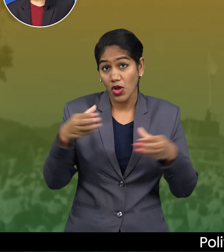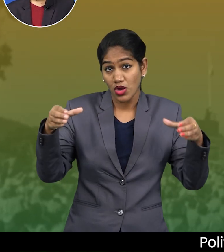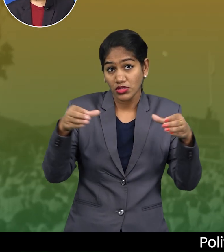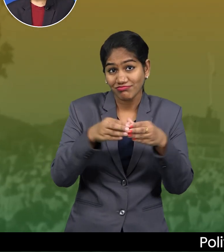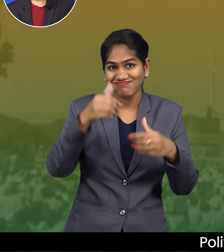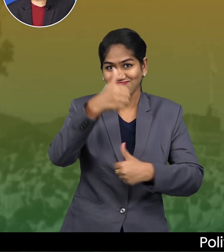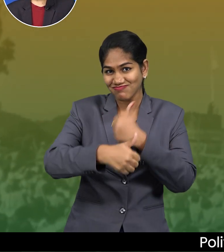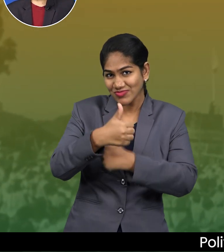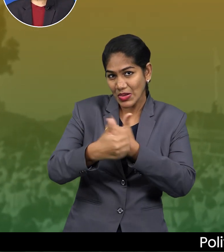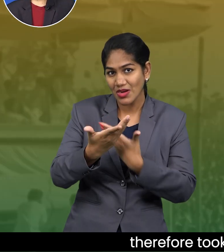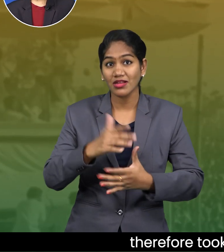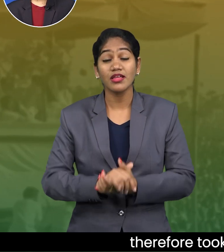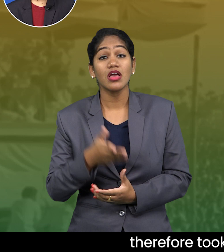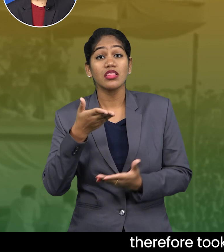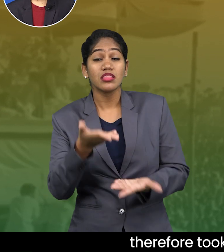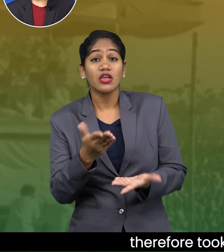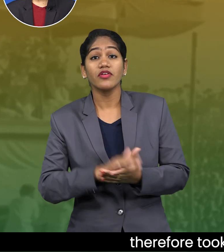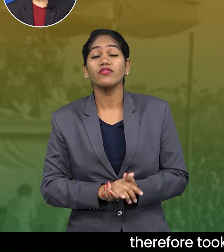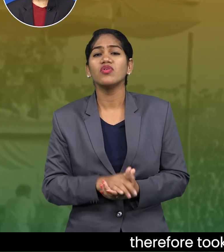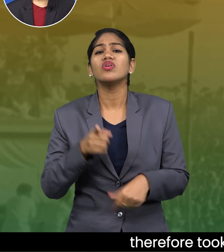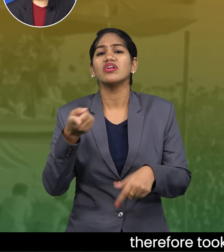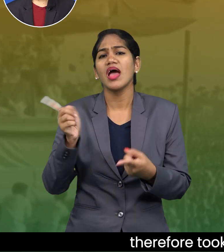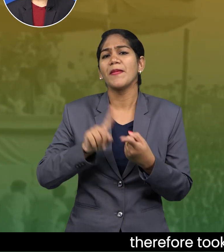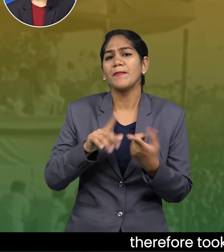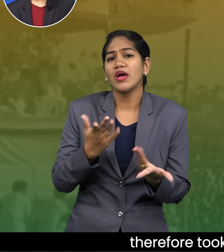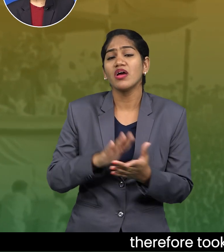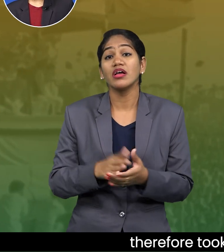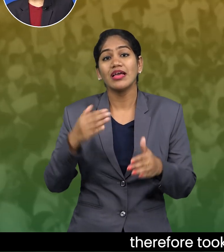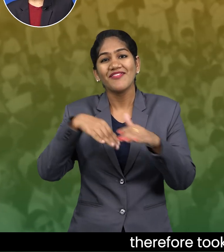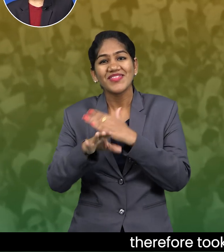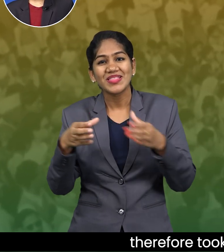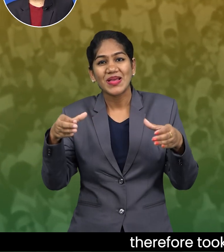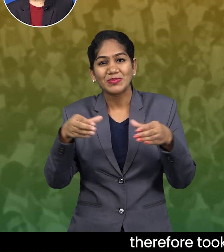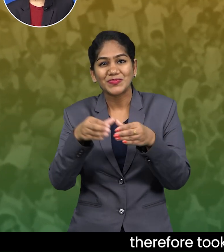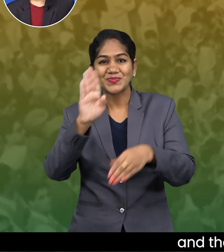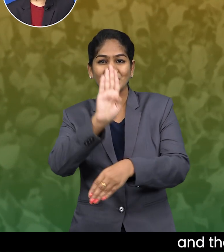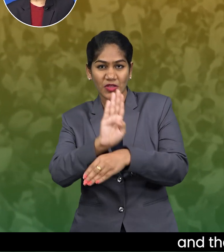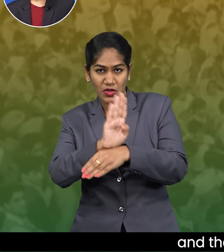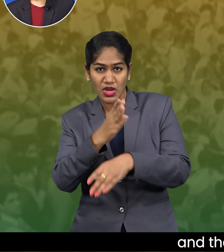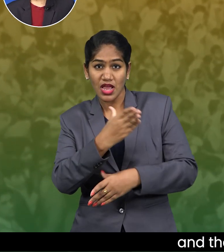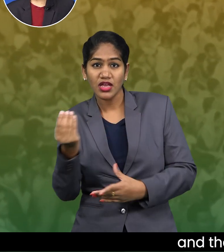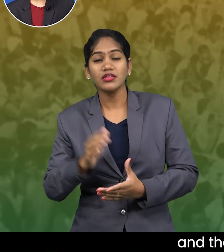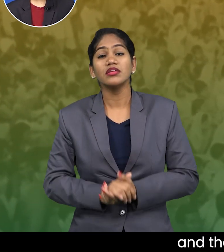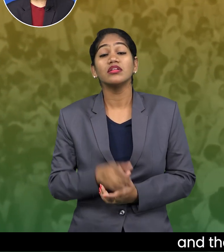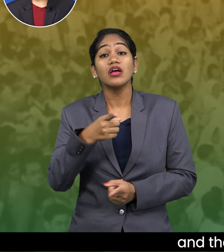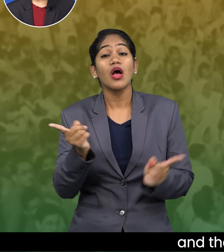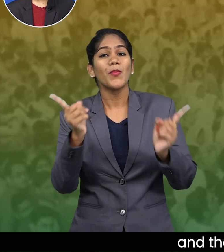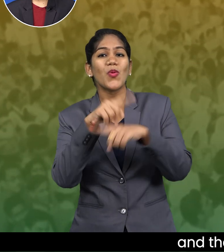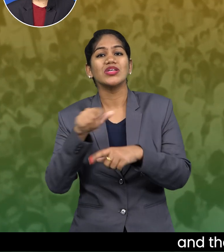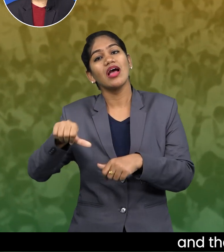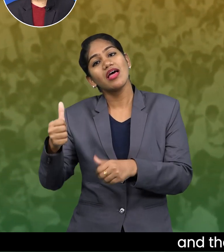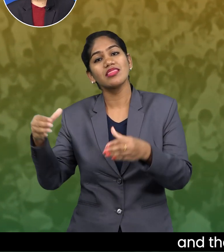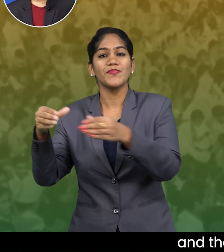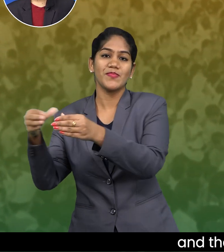Political competition therefore took place within the Congress and the opposition